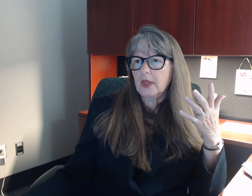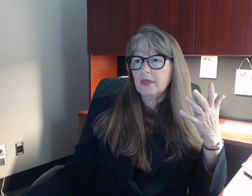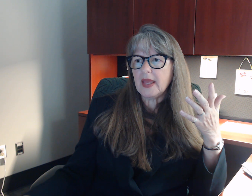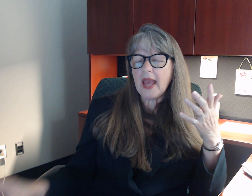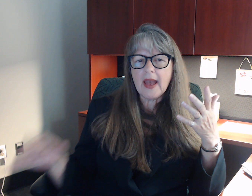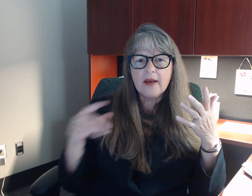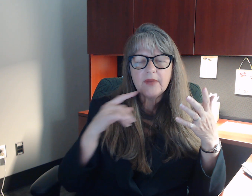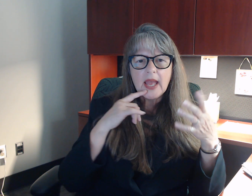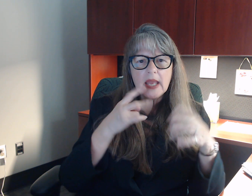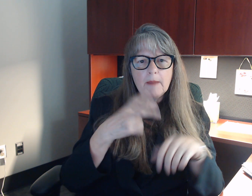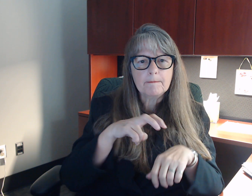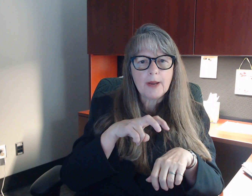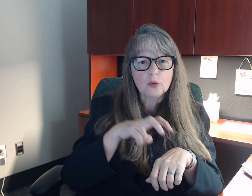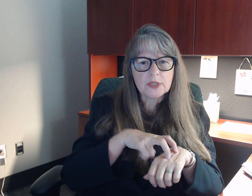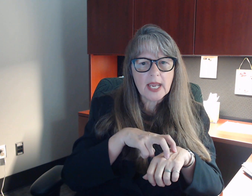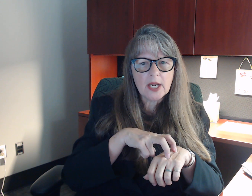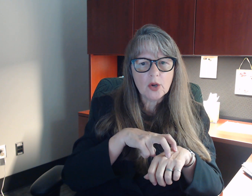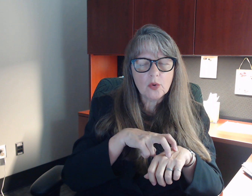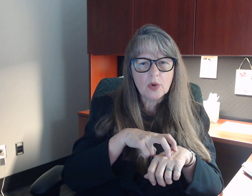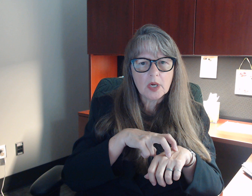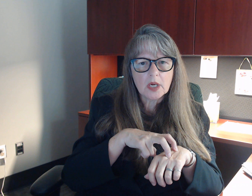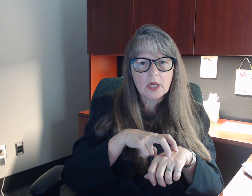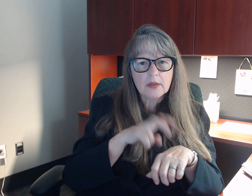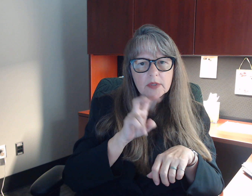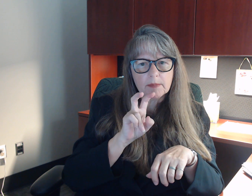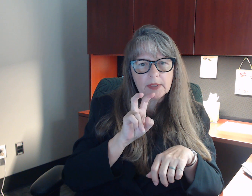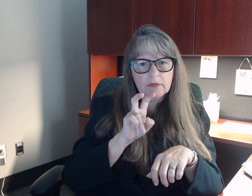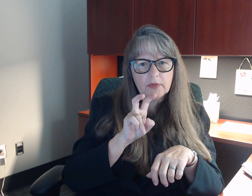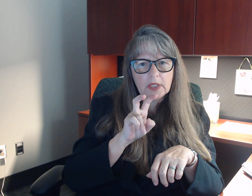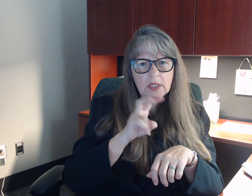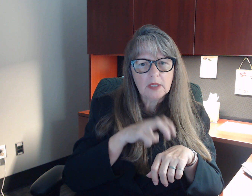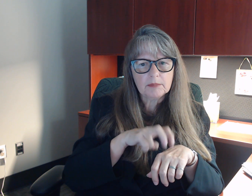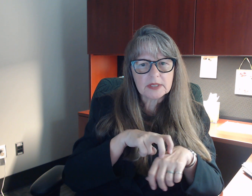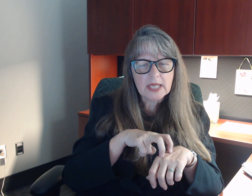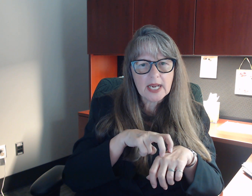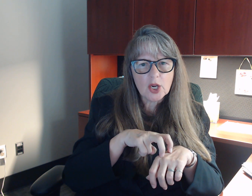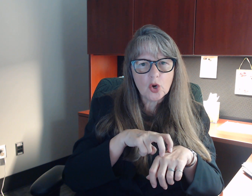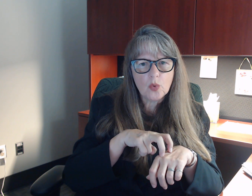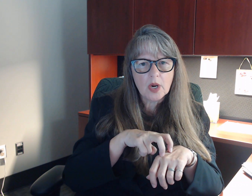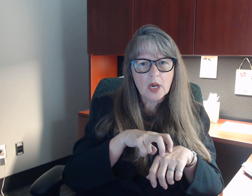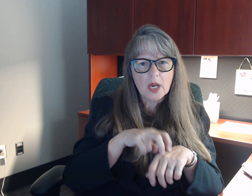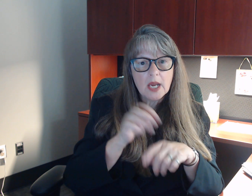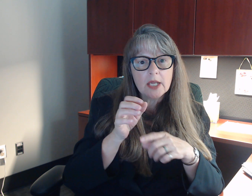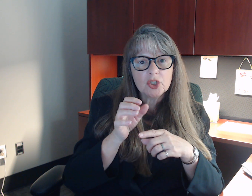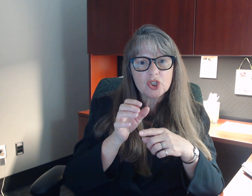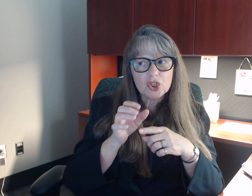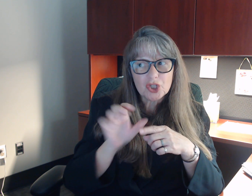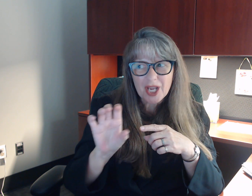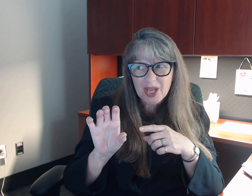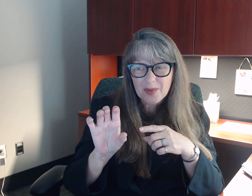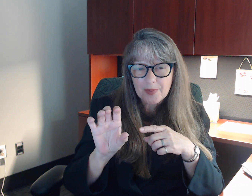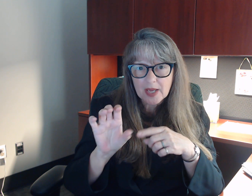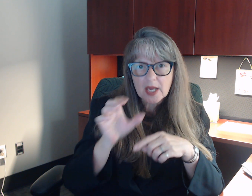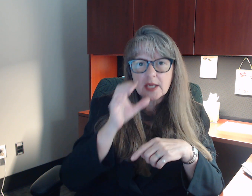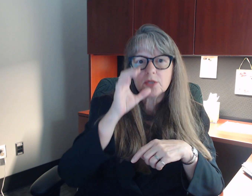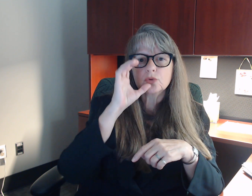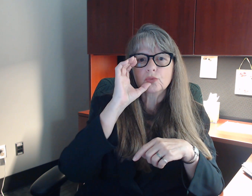They have a potato, a bent V potato chip drink.